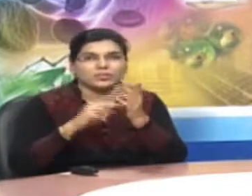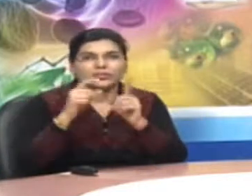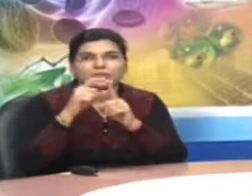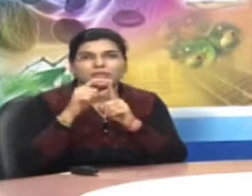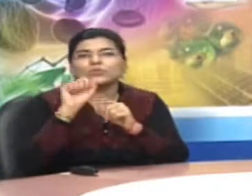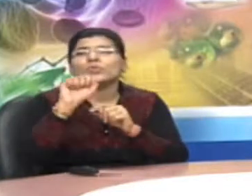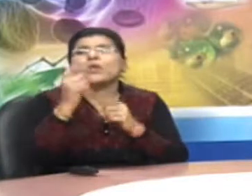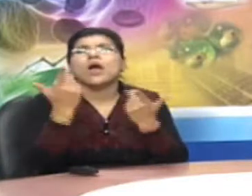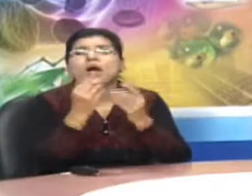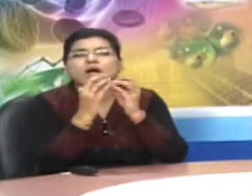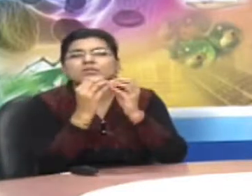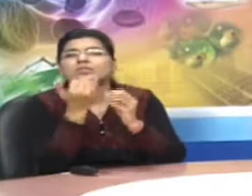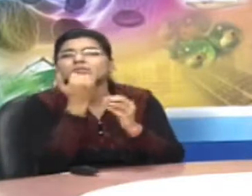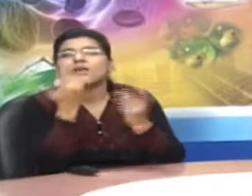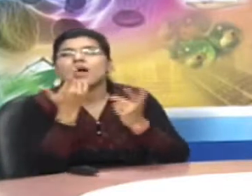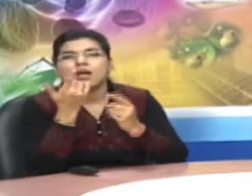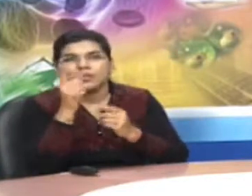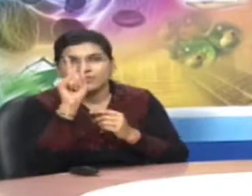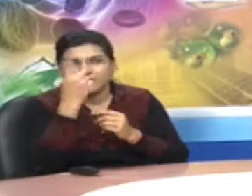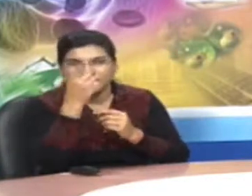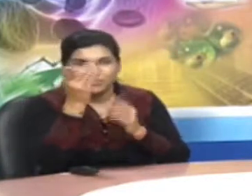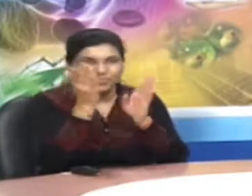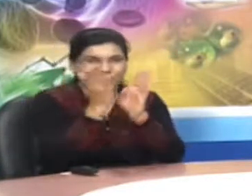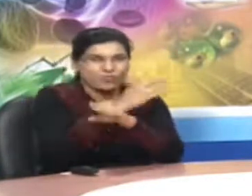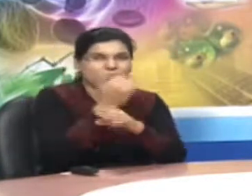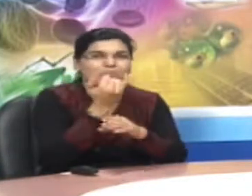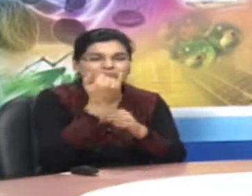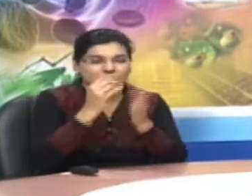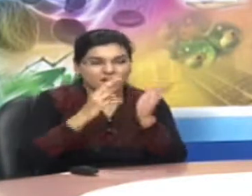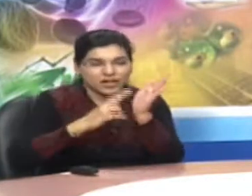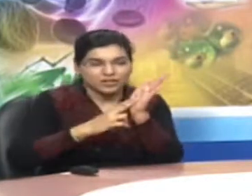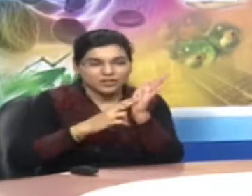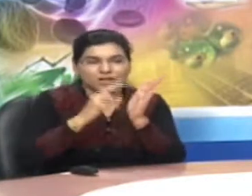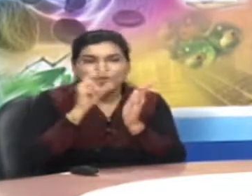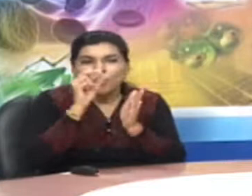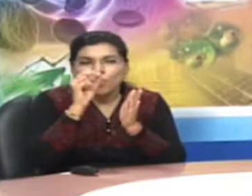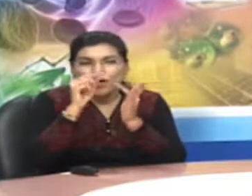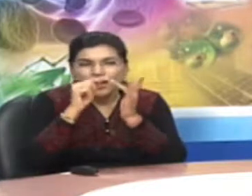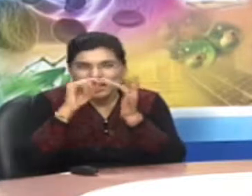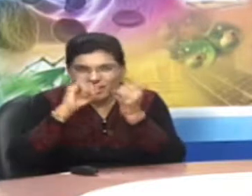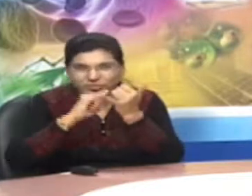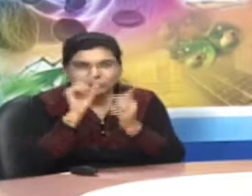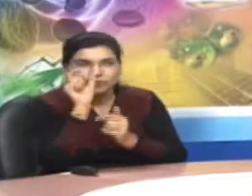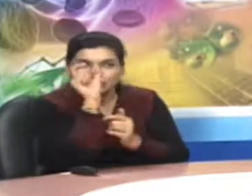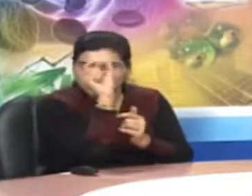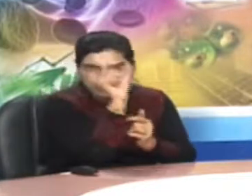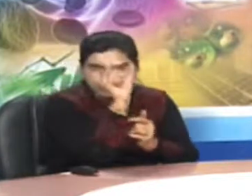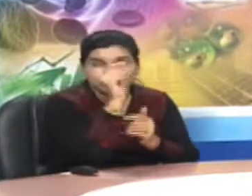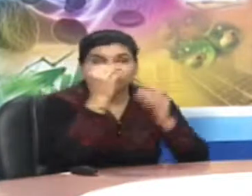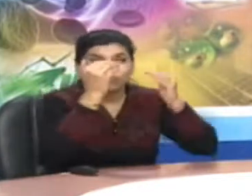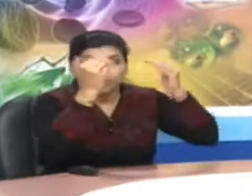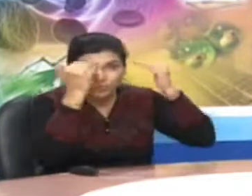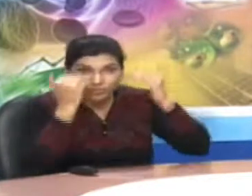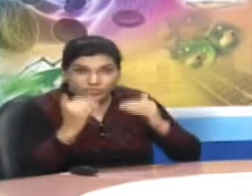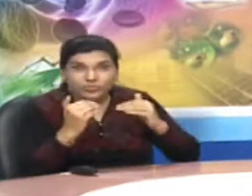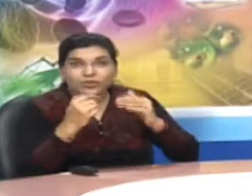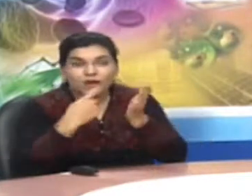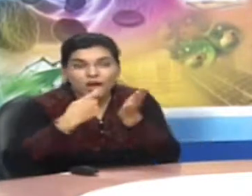So you see in the given slide, as it is shown, that there are two blanks. First is find